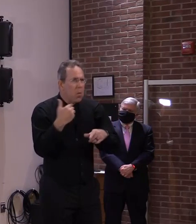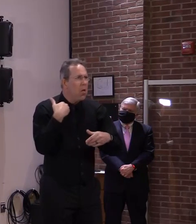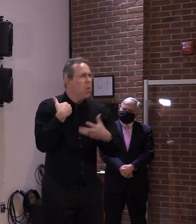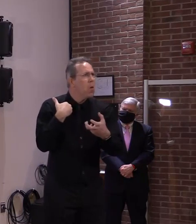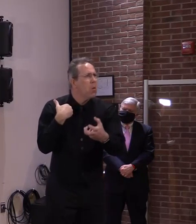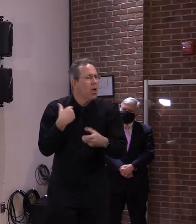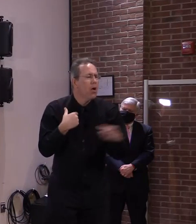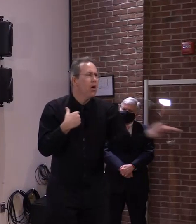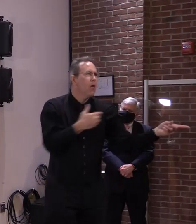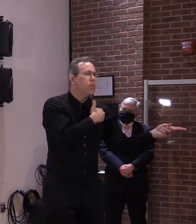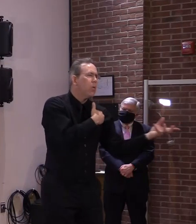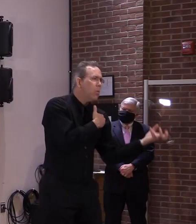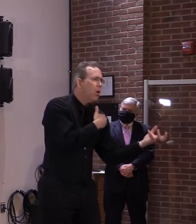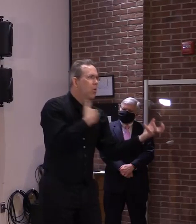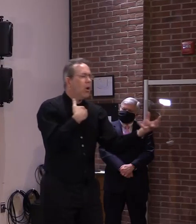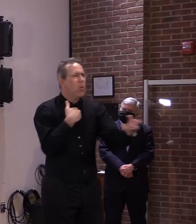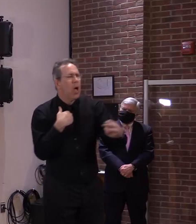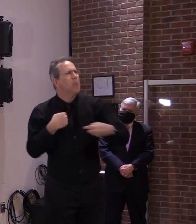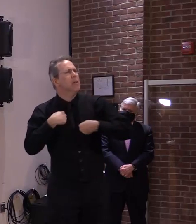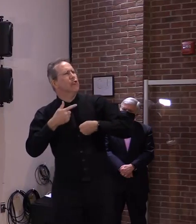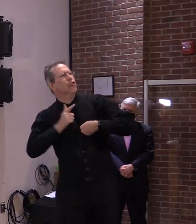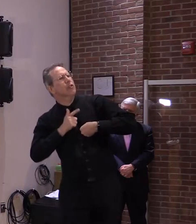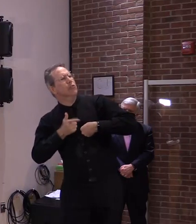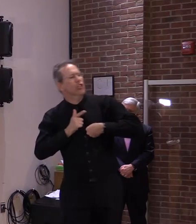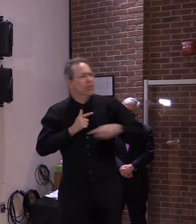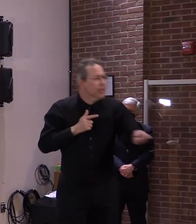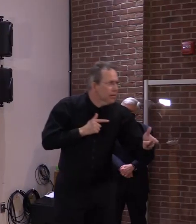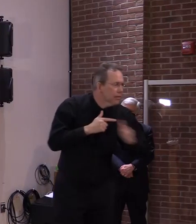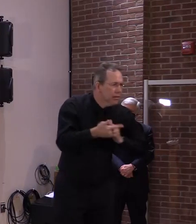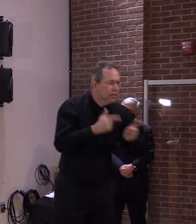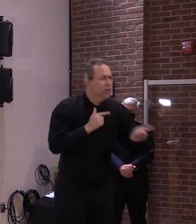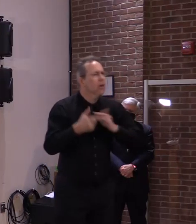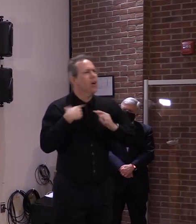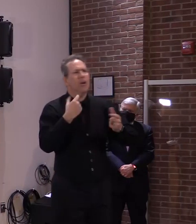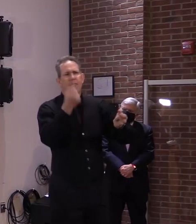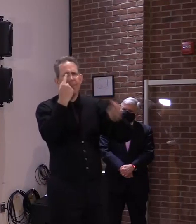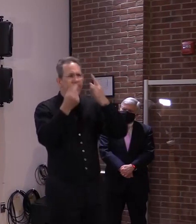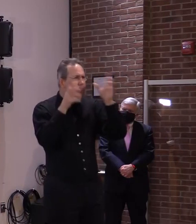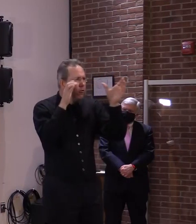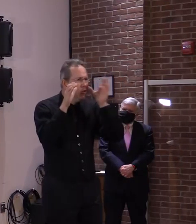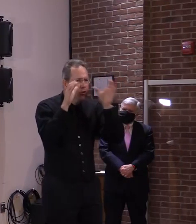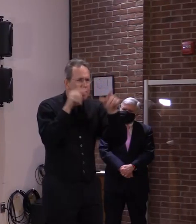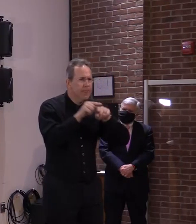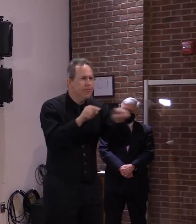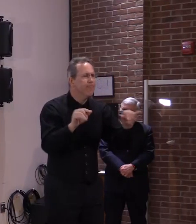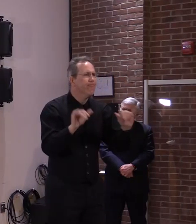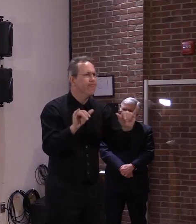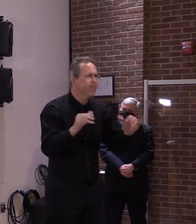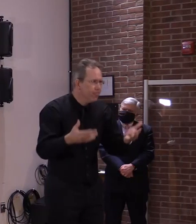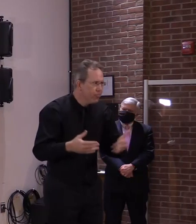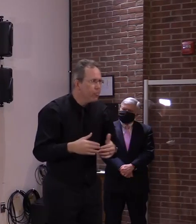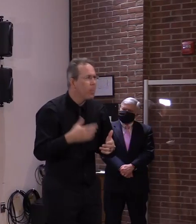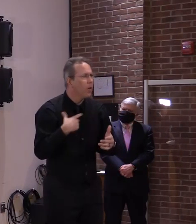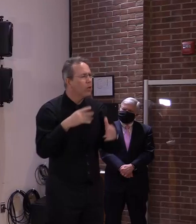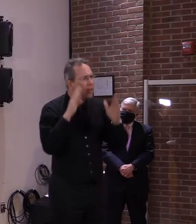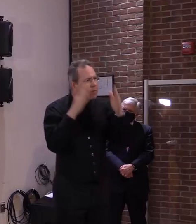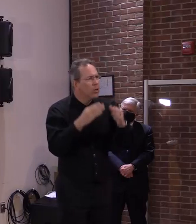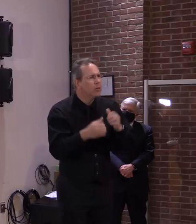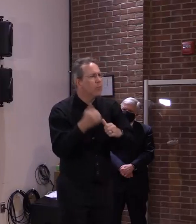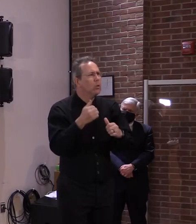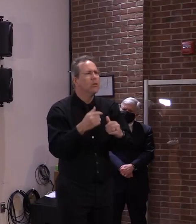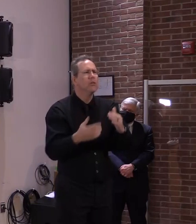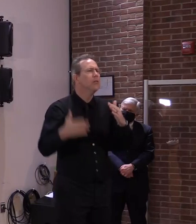with a limited supply, we wanted to get to those who are at most risk of hospitalization and death, and that didn't,